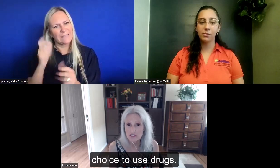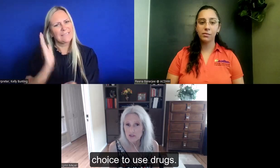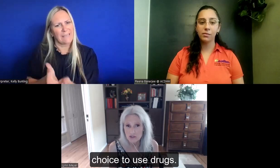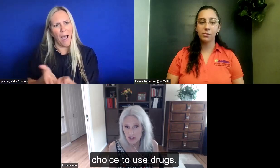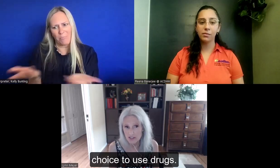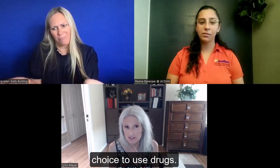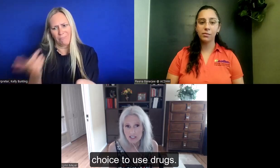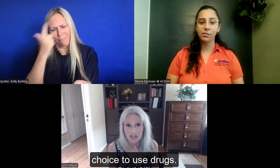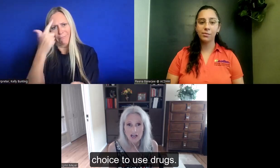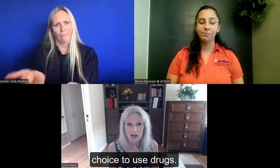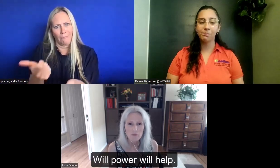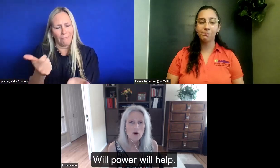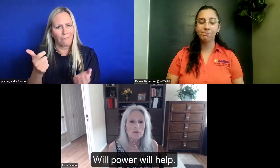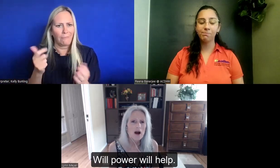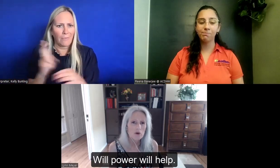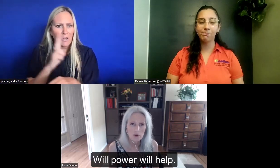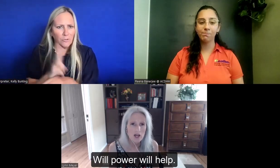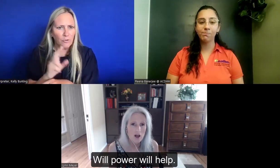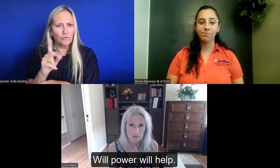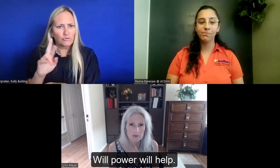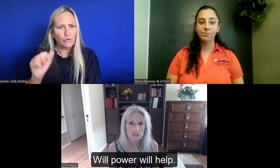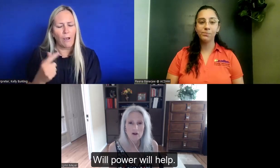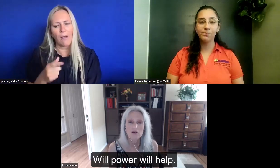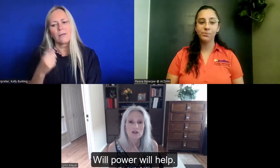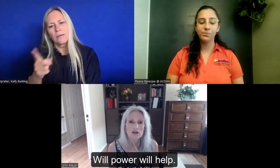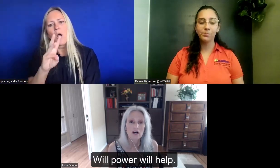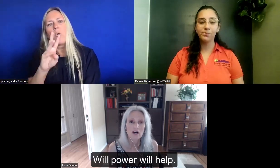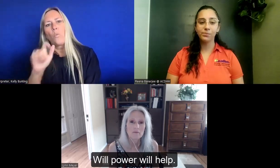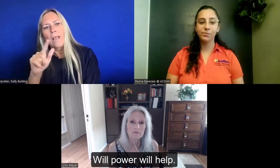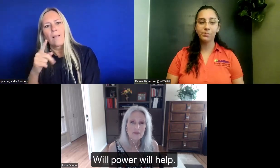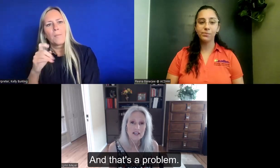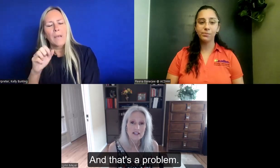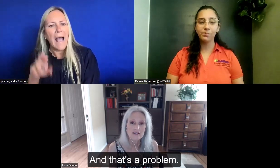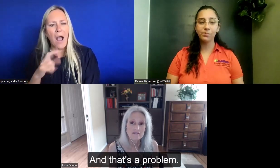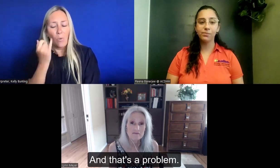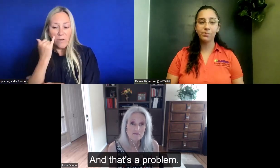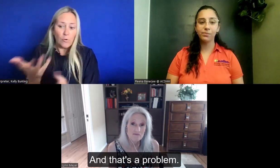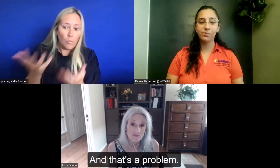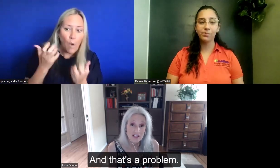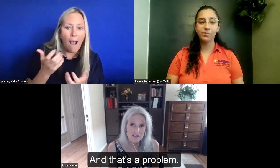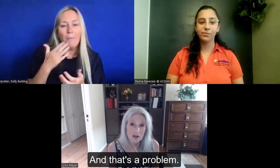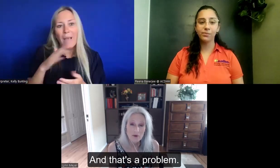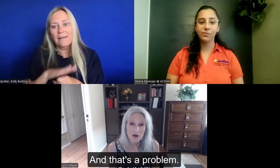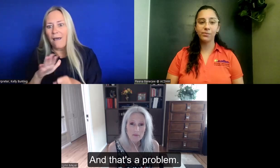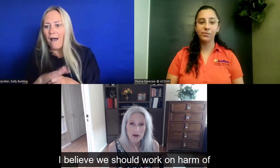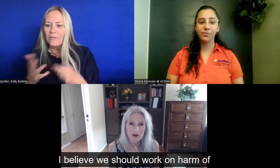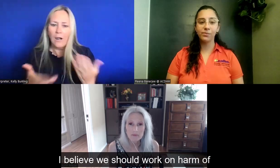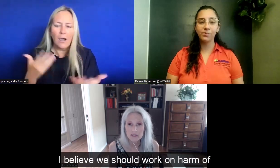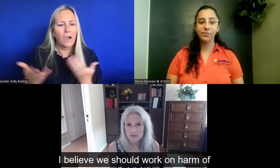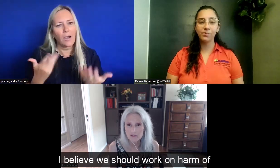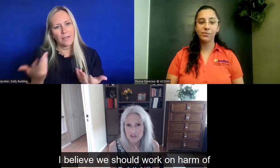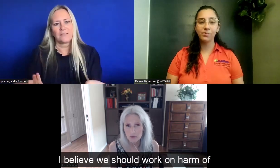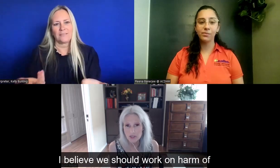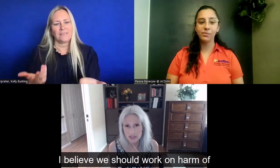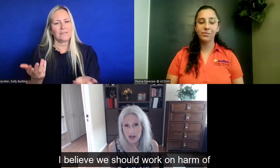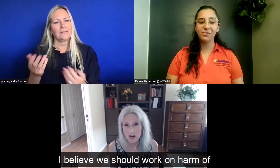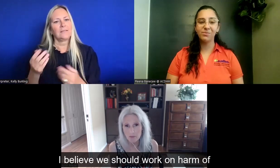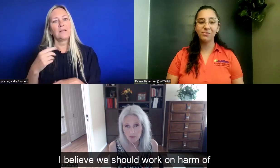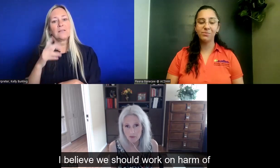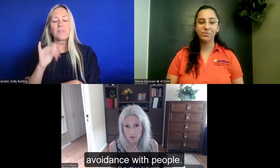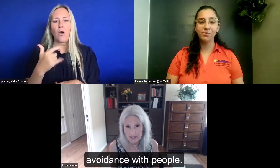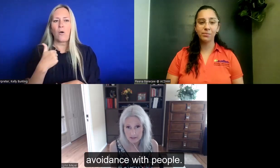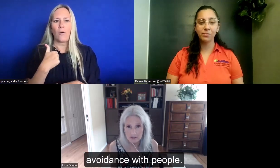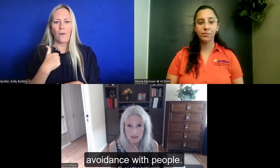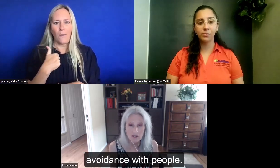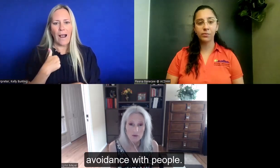choice to use drugs. Willpower will help, and that's not a problem. I believe we should work at